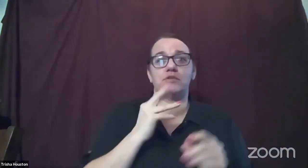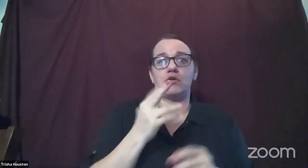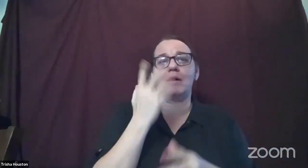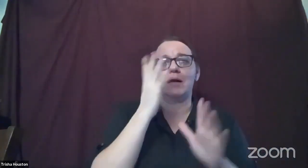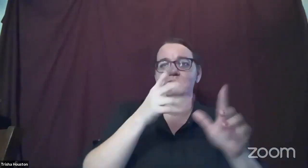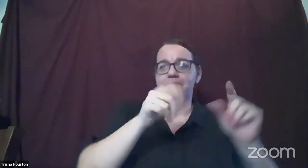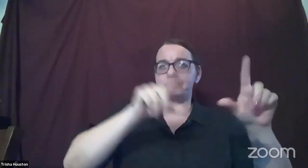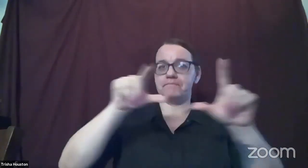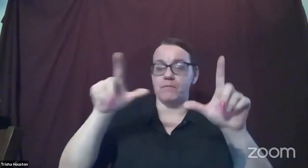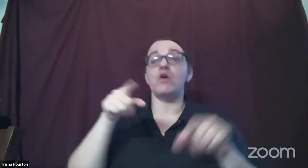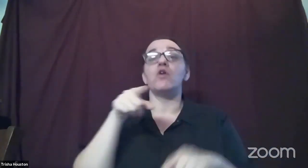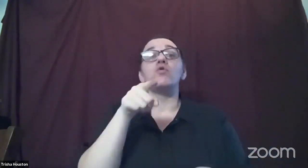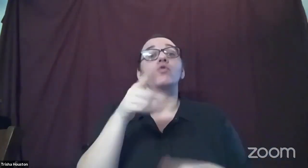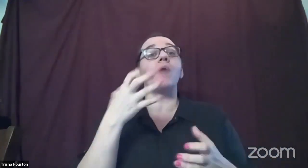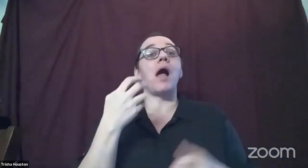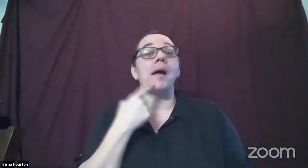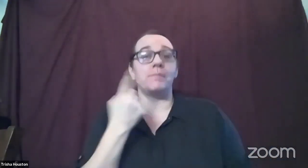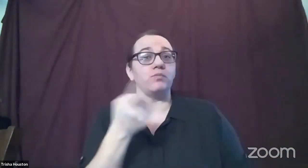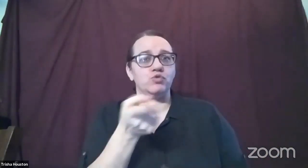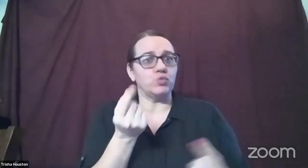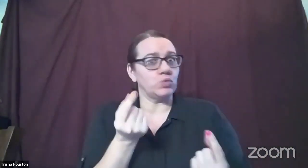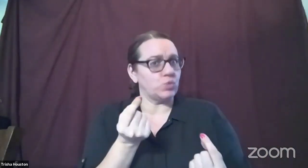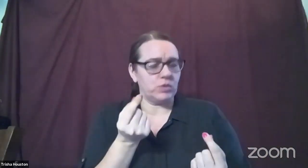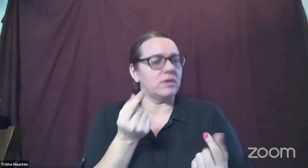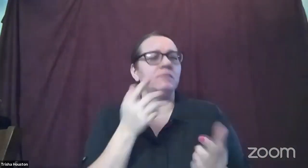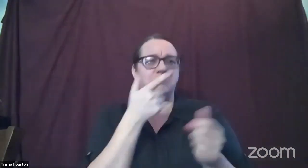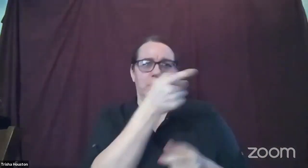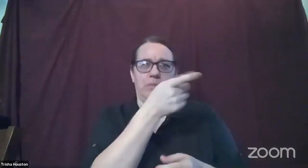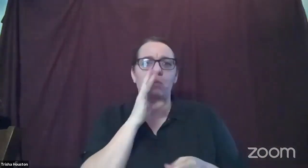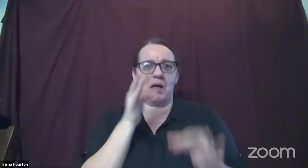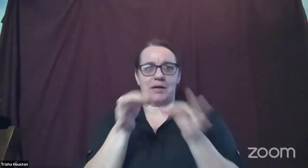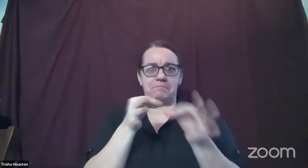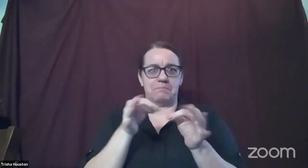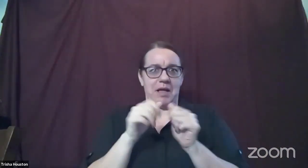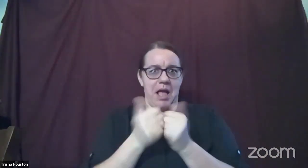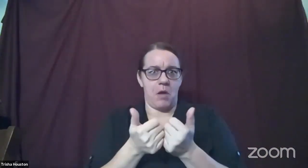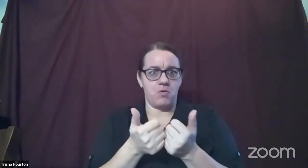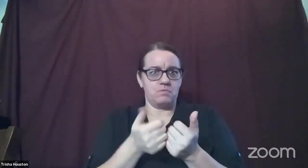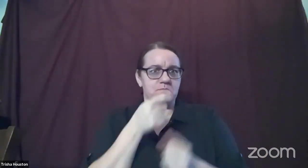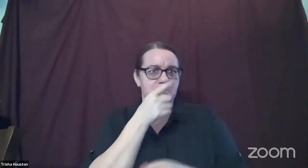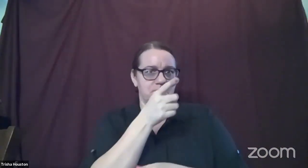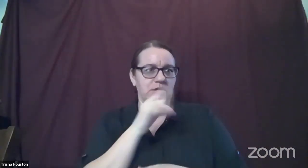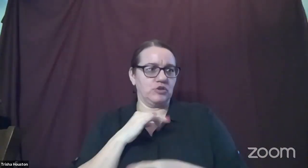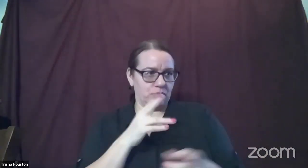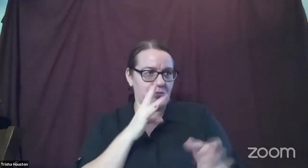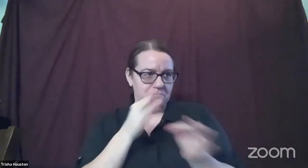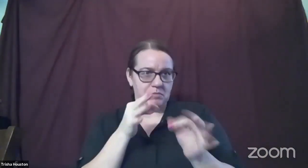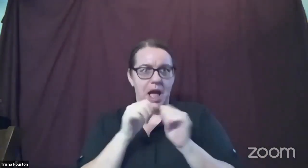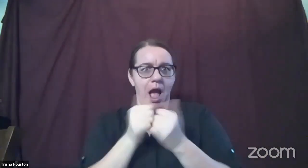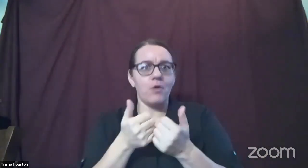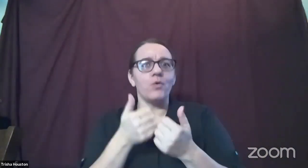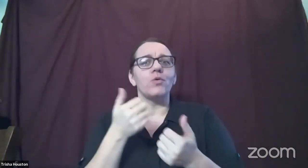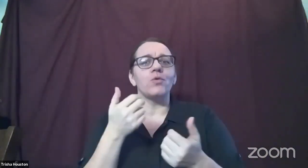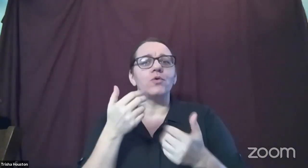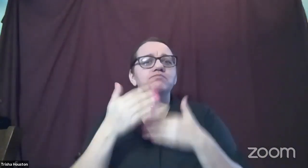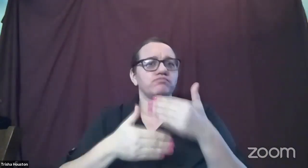not making your comment, you will not be showing your video, but while you're making your comment, obviously you will. You'll see the interpreters on screen.